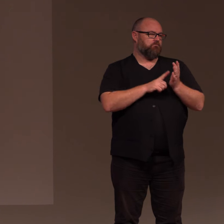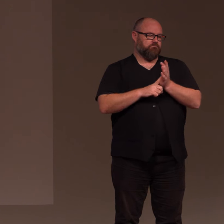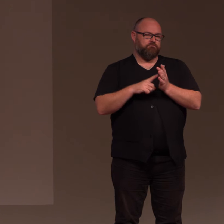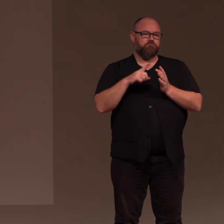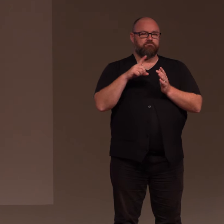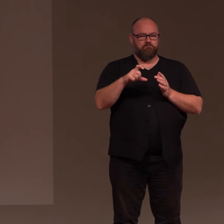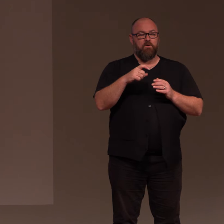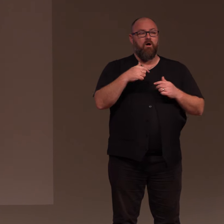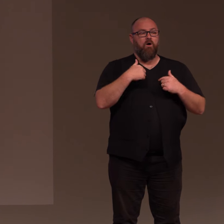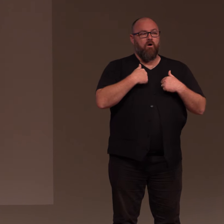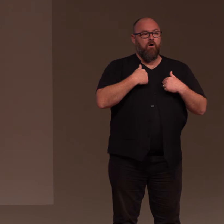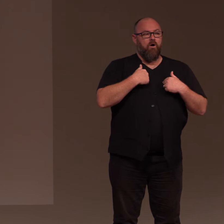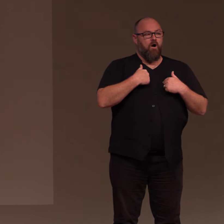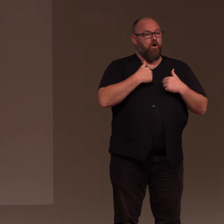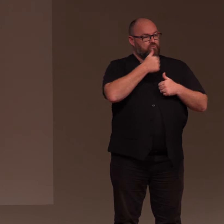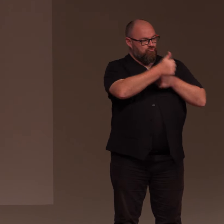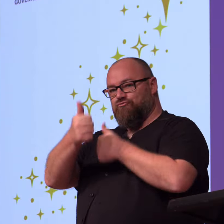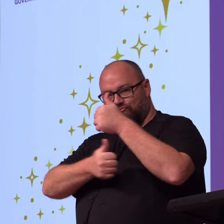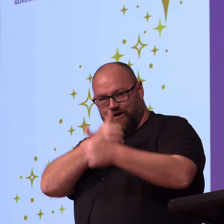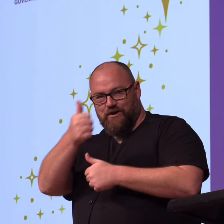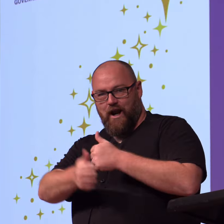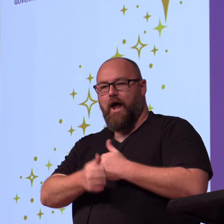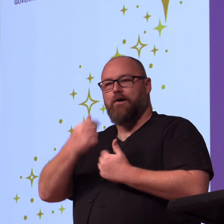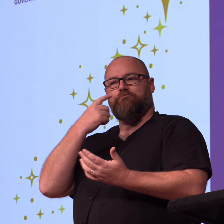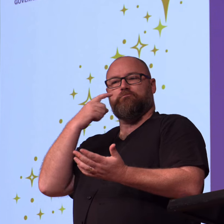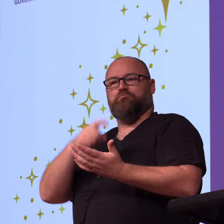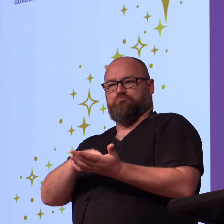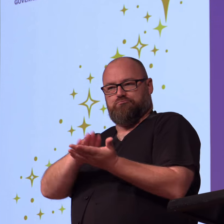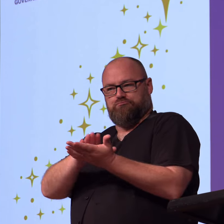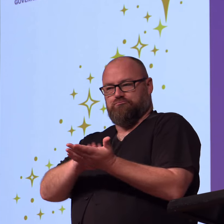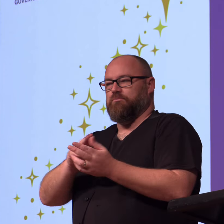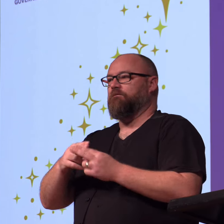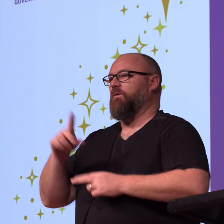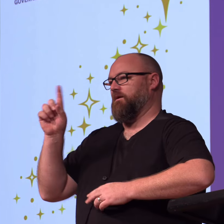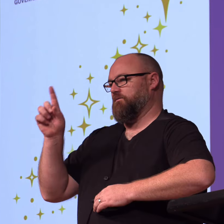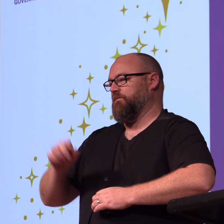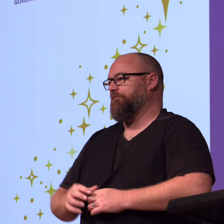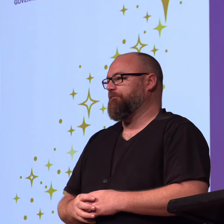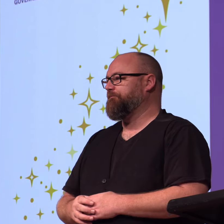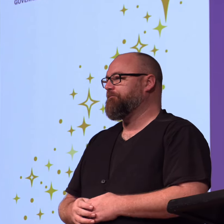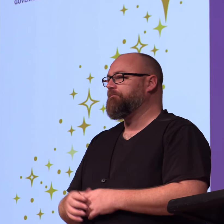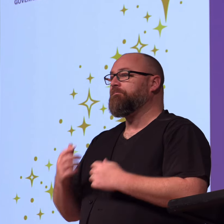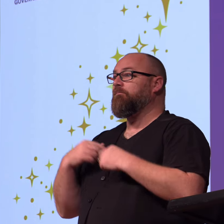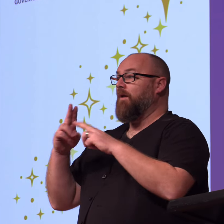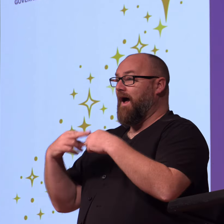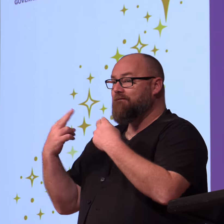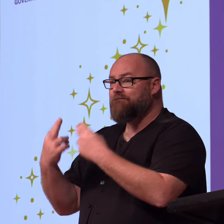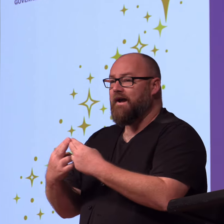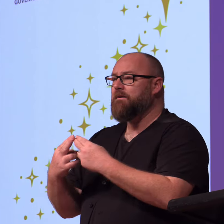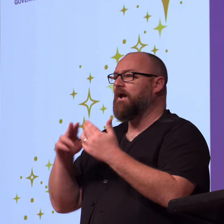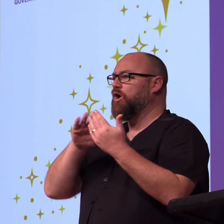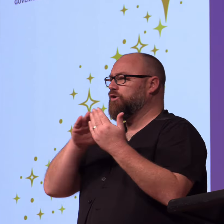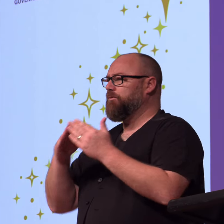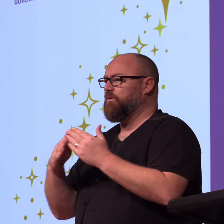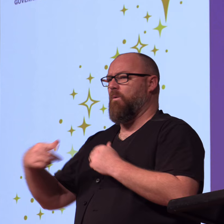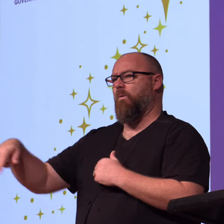really congratulate you and recognise you for that and what you've done. And it's family and community that's achieved this